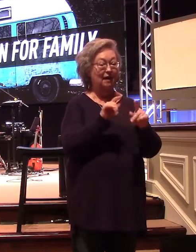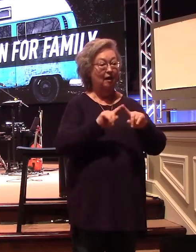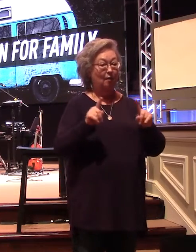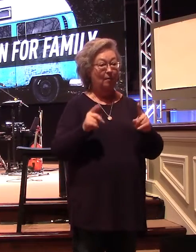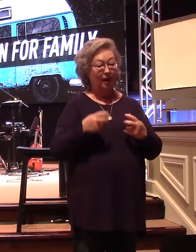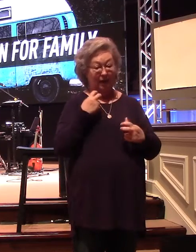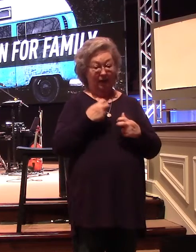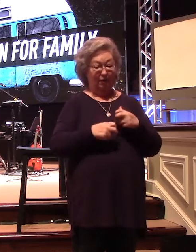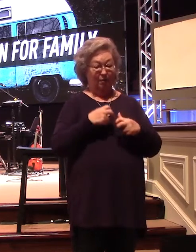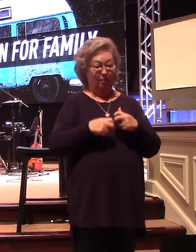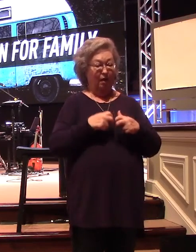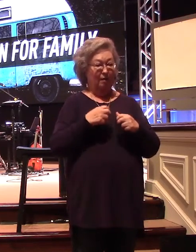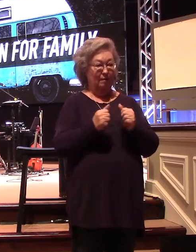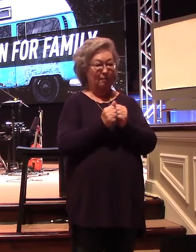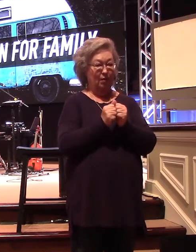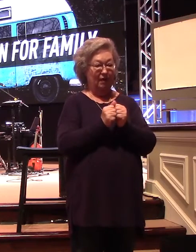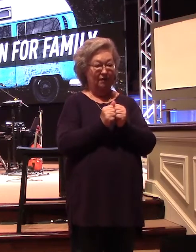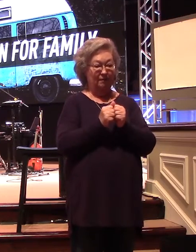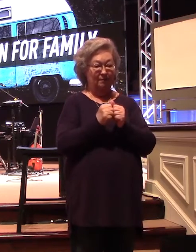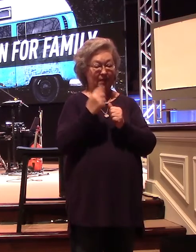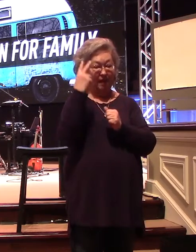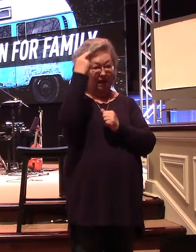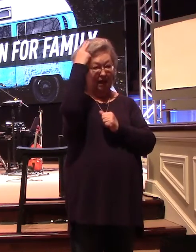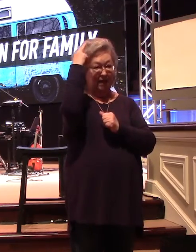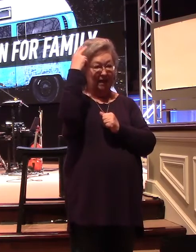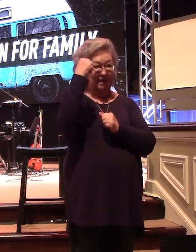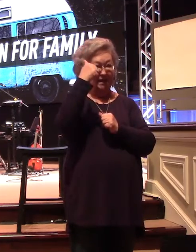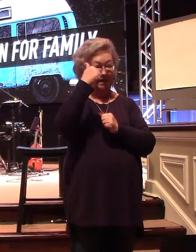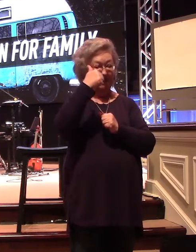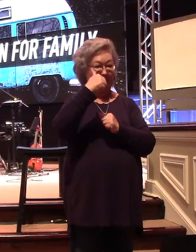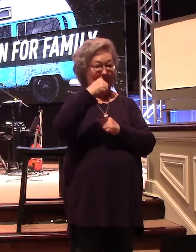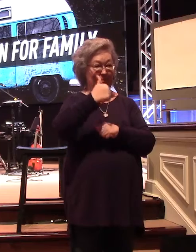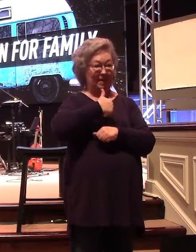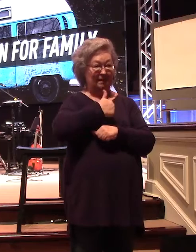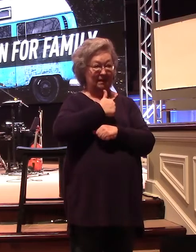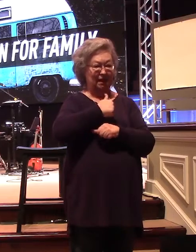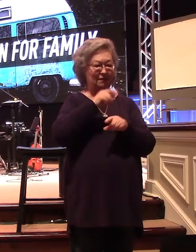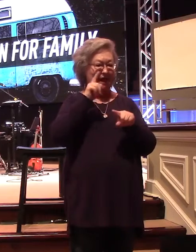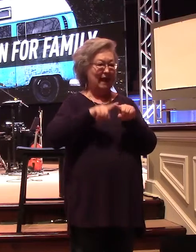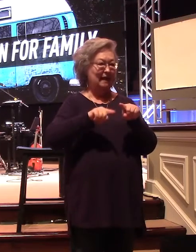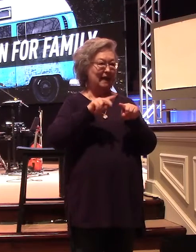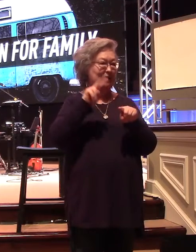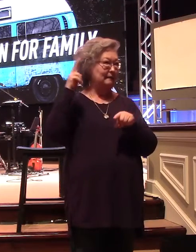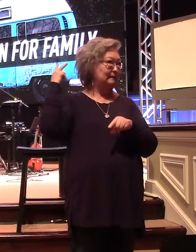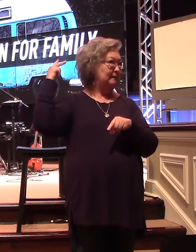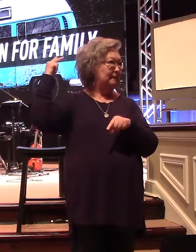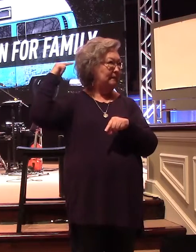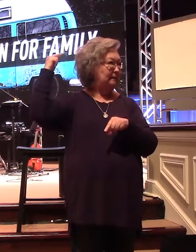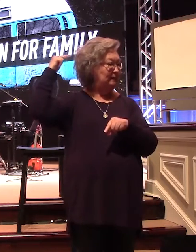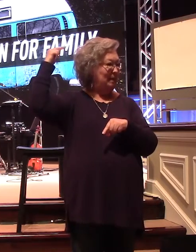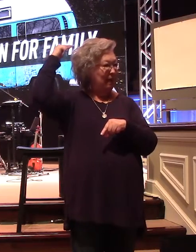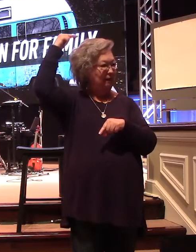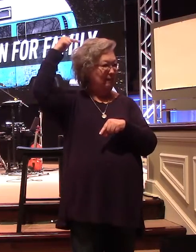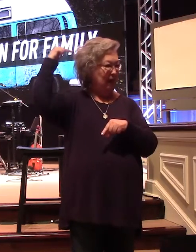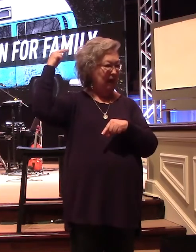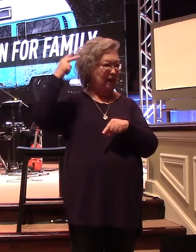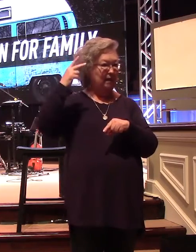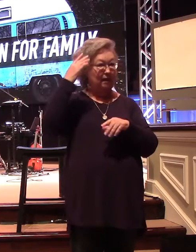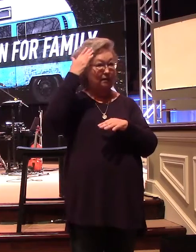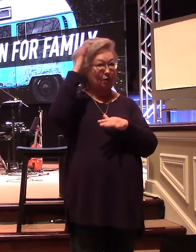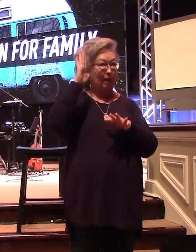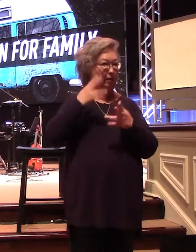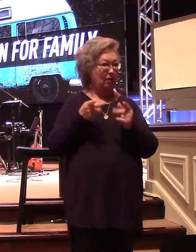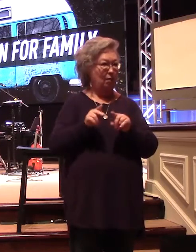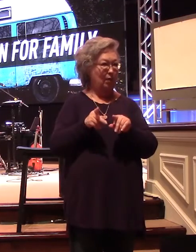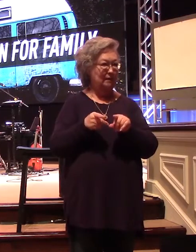giving myself my own haircut is I can't always see the back of my head. So I can't ever see the back of my head. But I don't always know what's going on